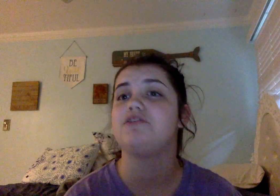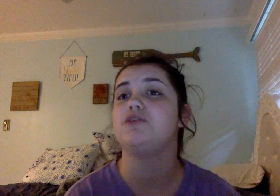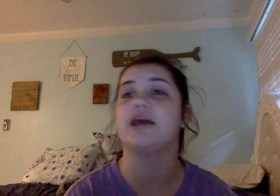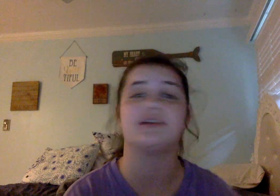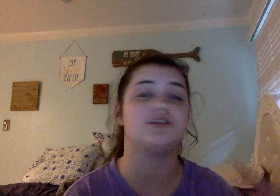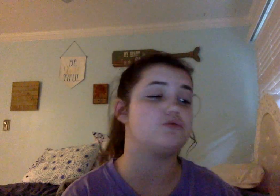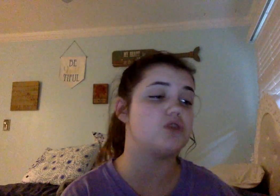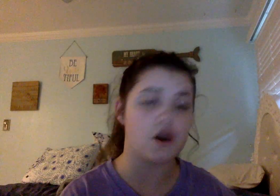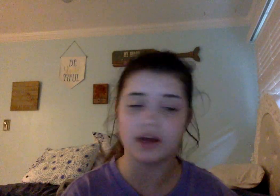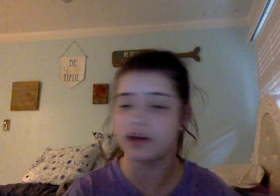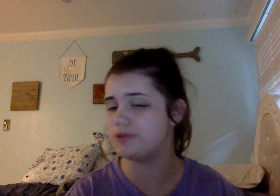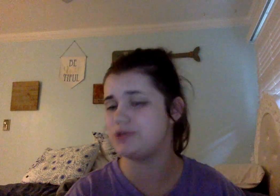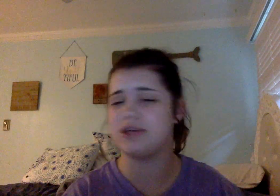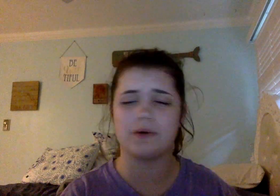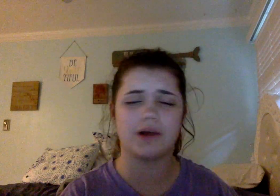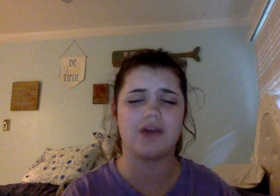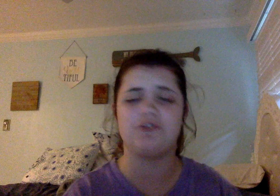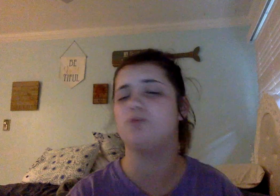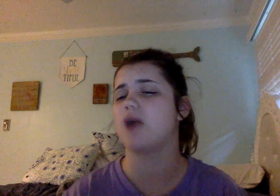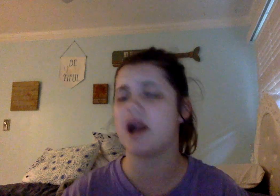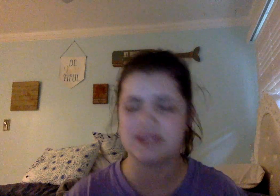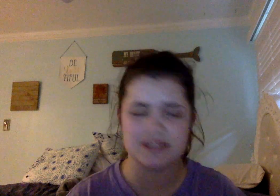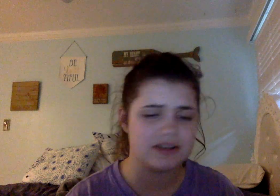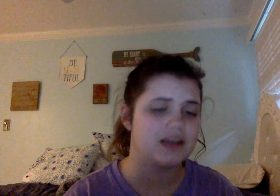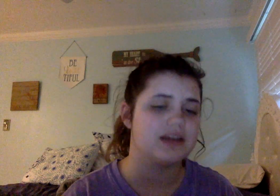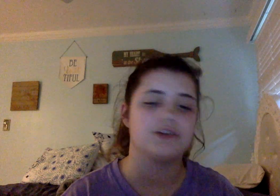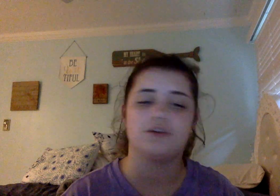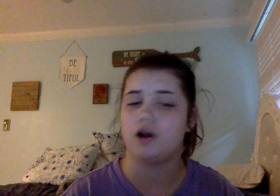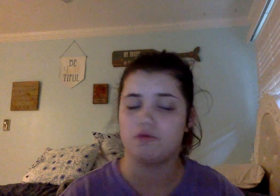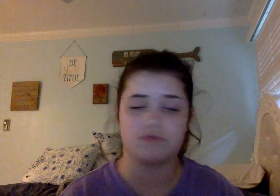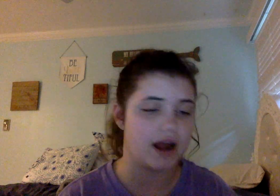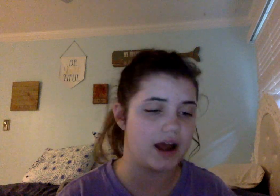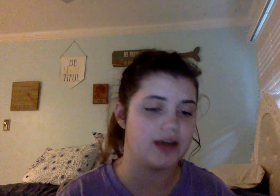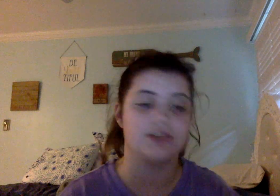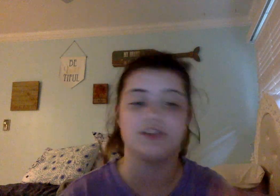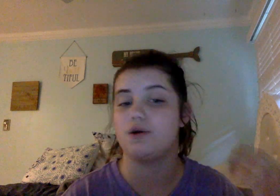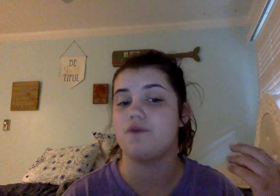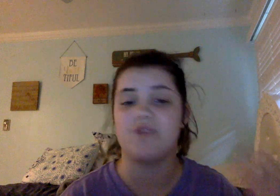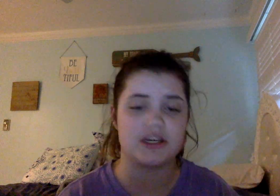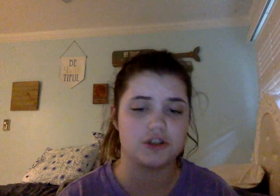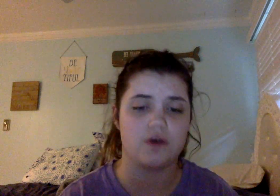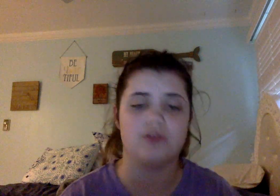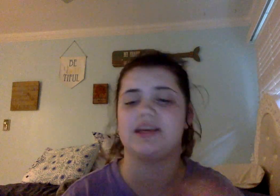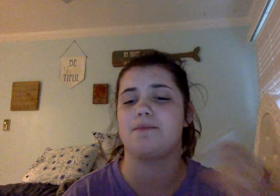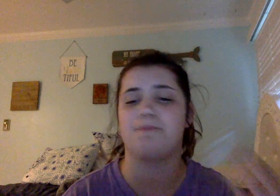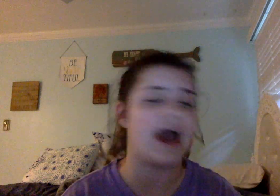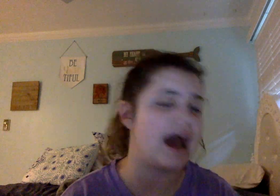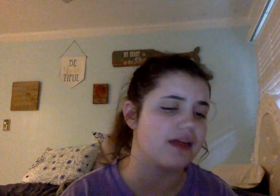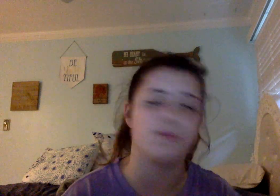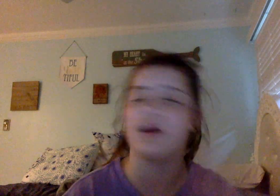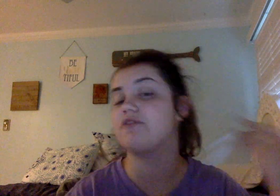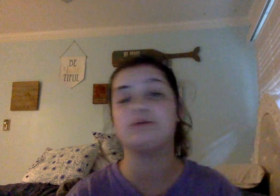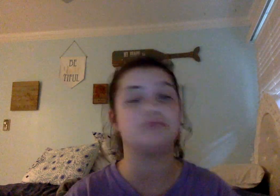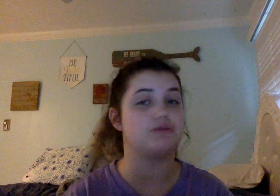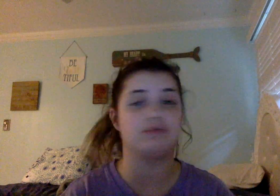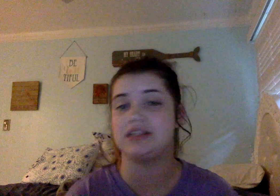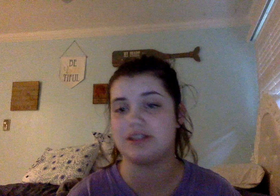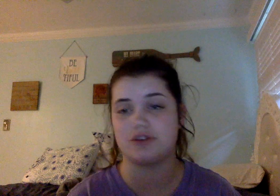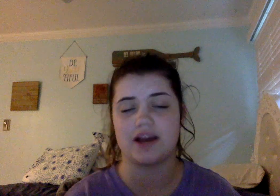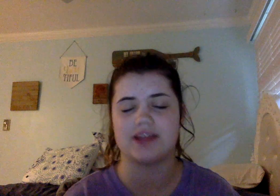like to do yoga, go do yoga. If you run, go run. Do a facial, take a bath. Whatever you do to de-stress,